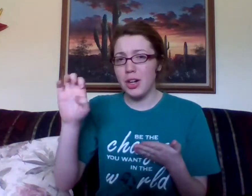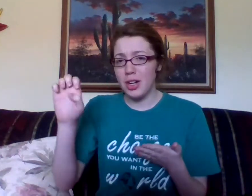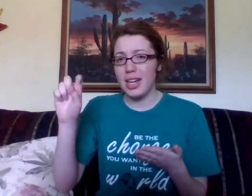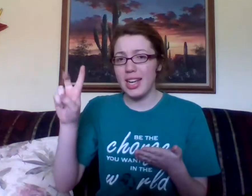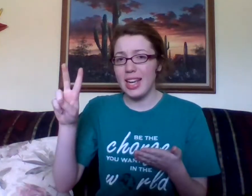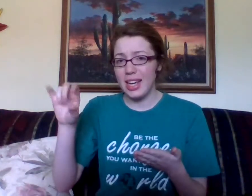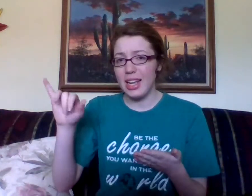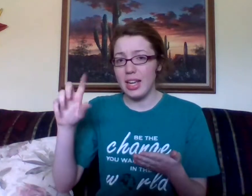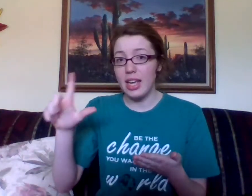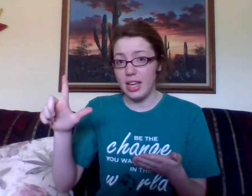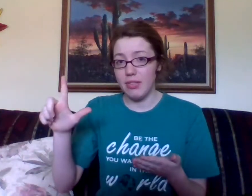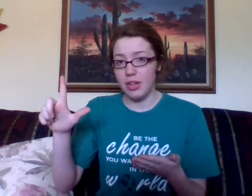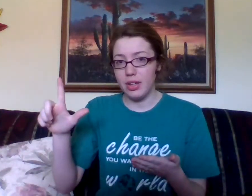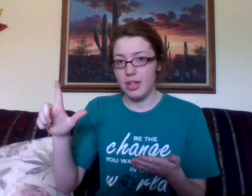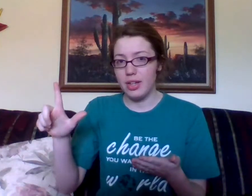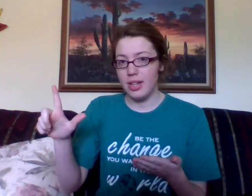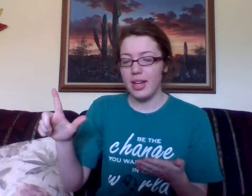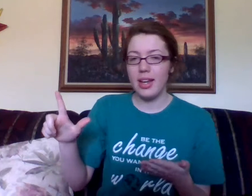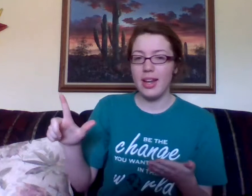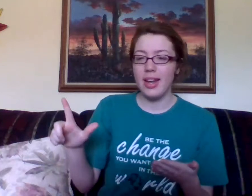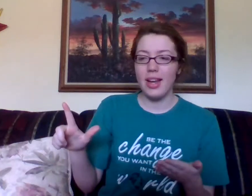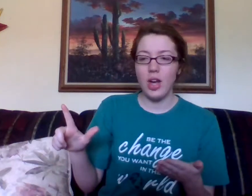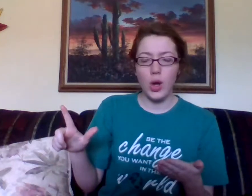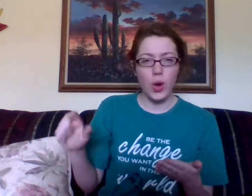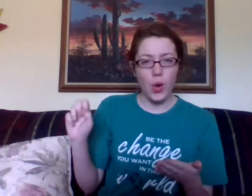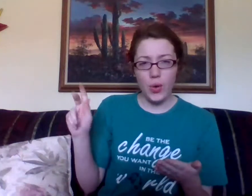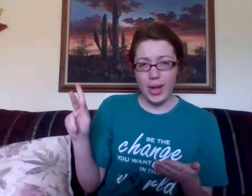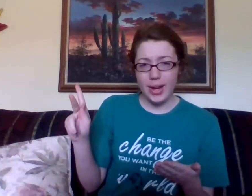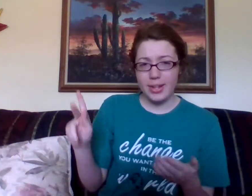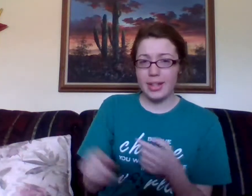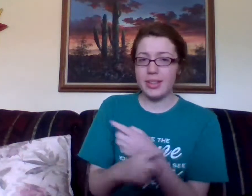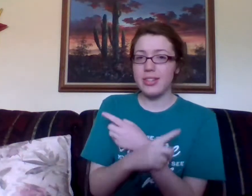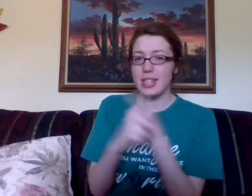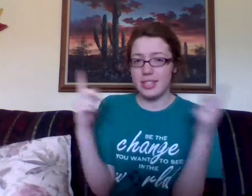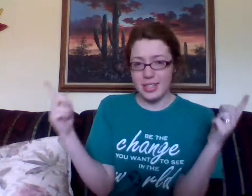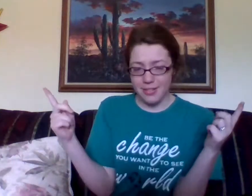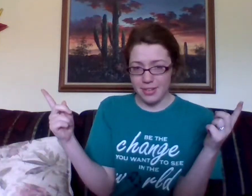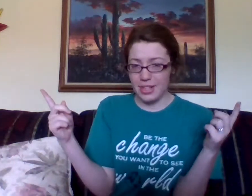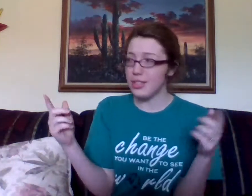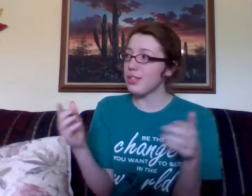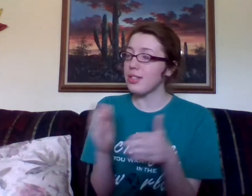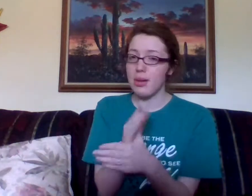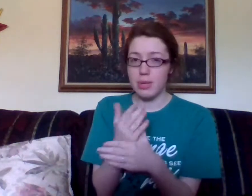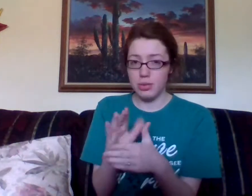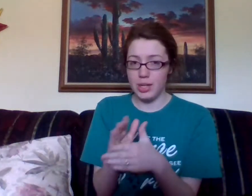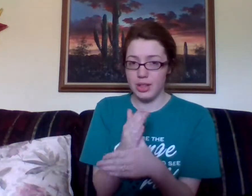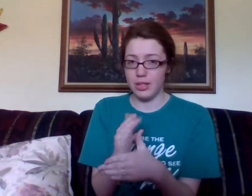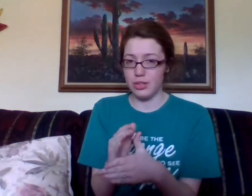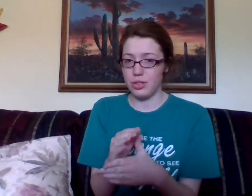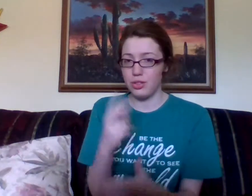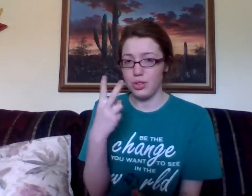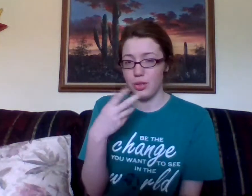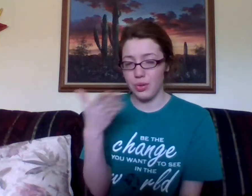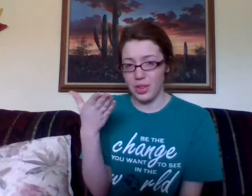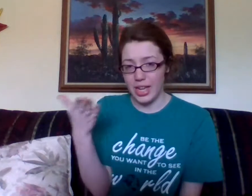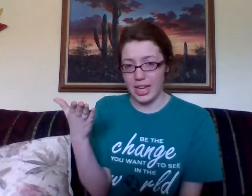pure evil. Okay? Like, there's a difference between those two